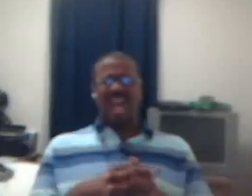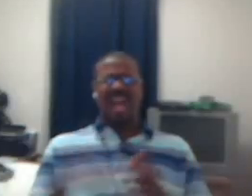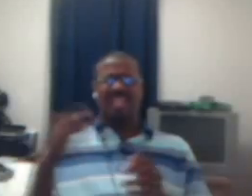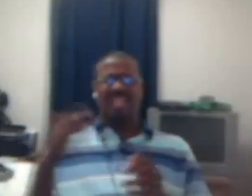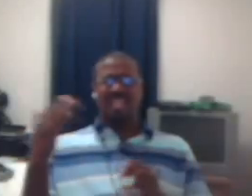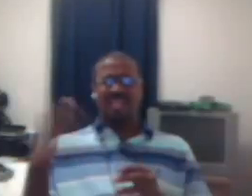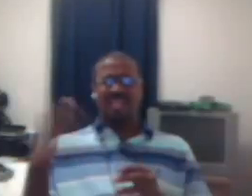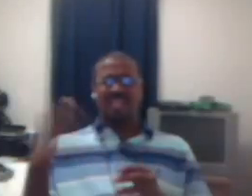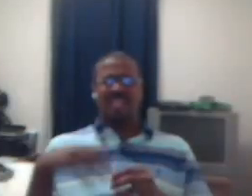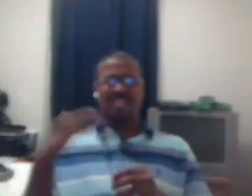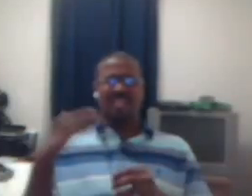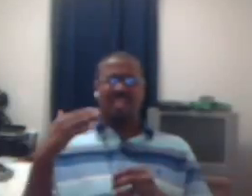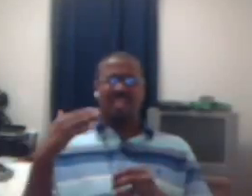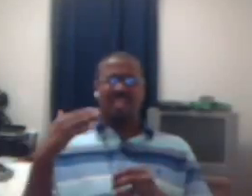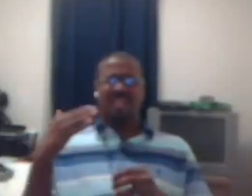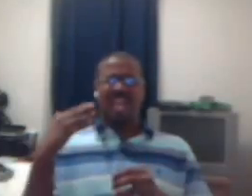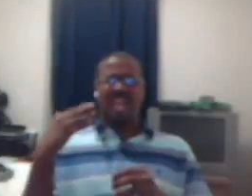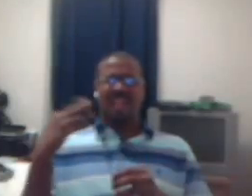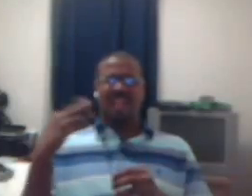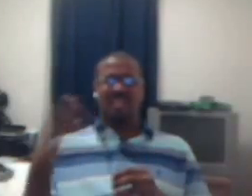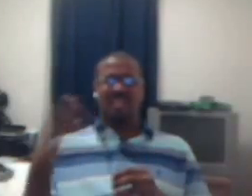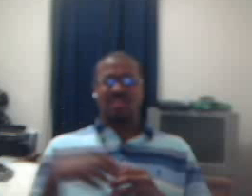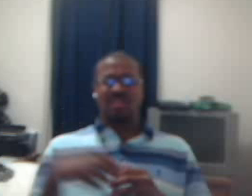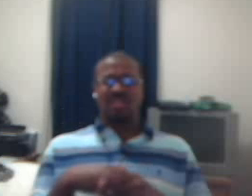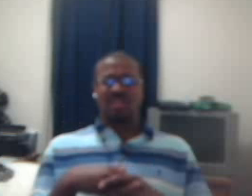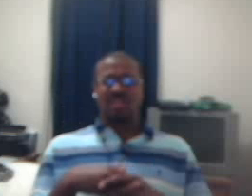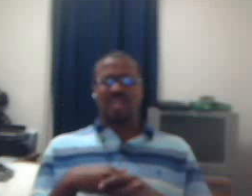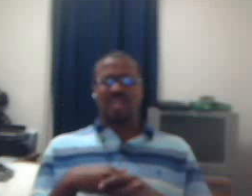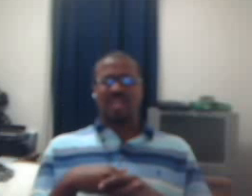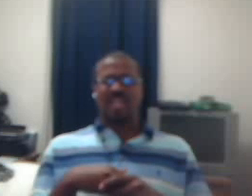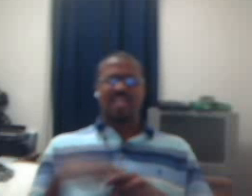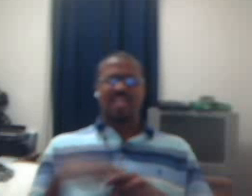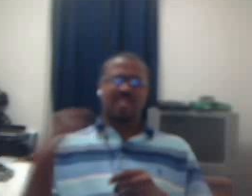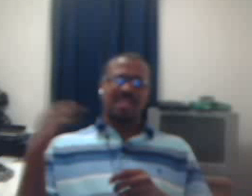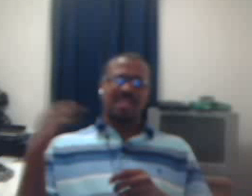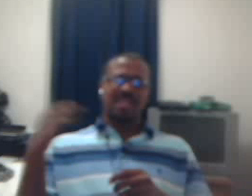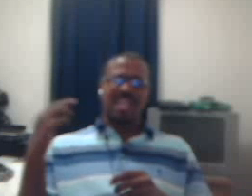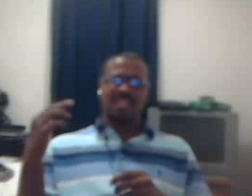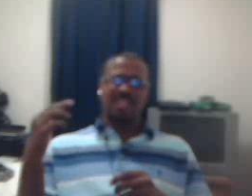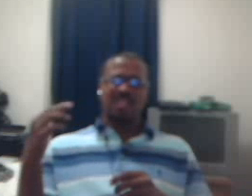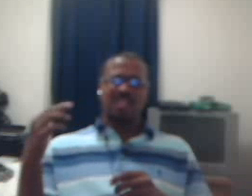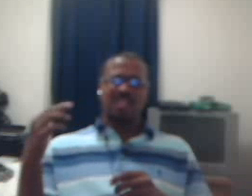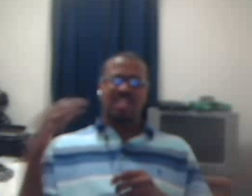I didn't hear clearly. Sometimes I don't hear too good, okay? Sometimes I hear too good,